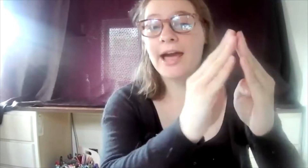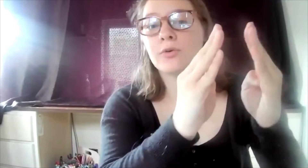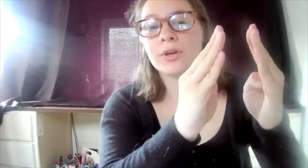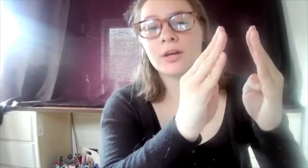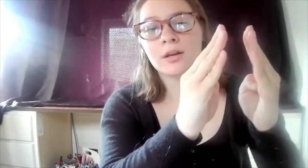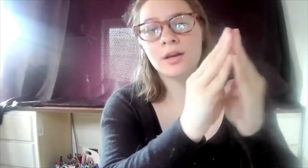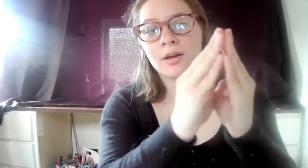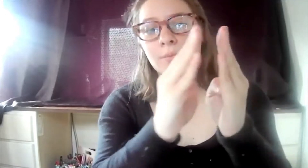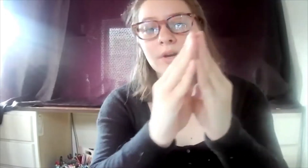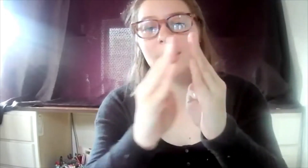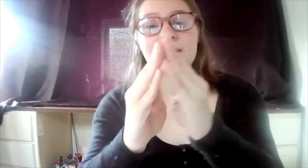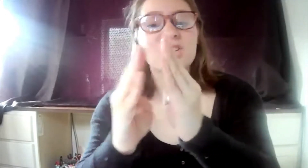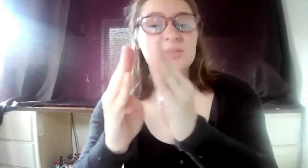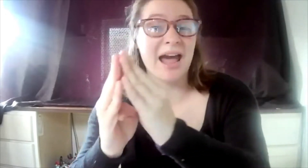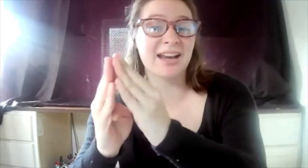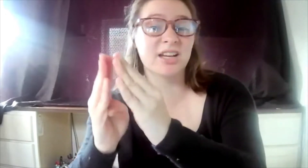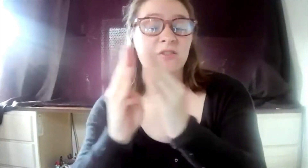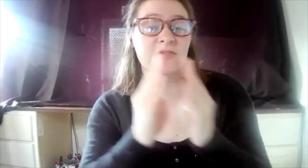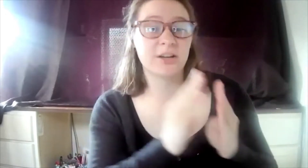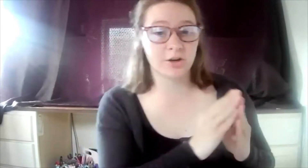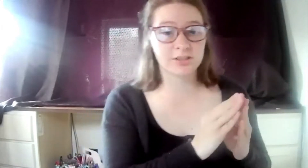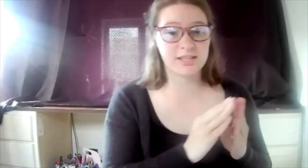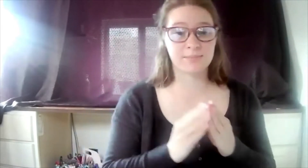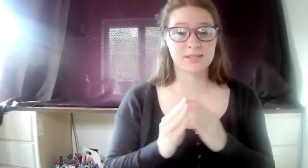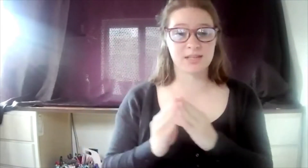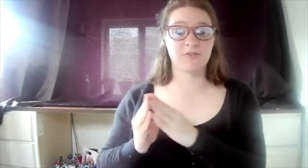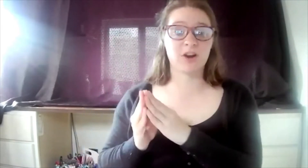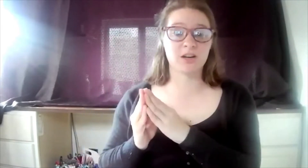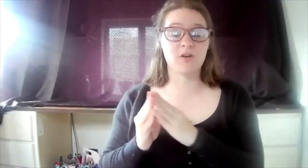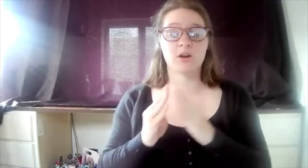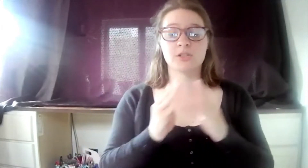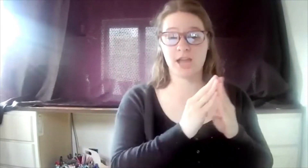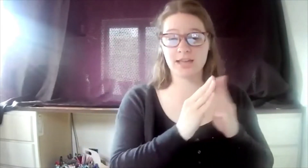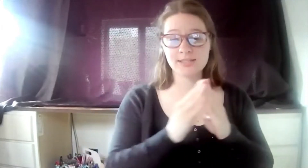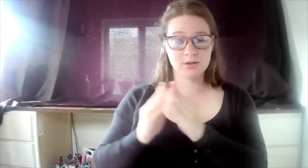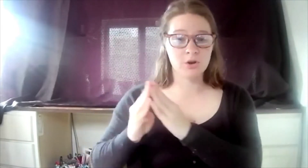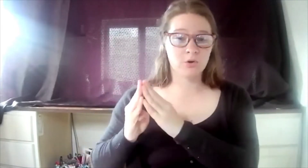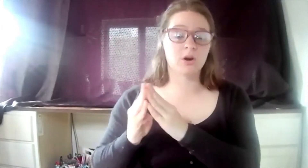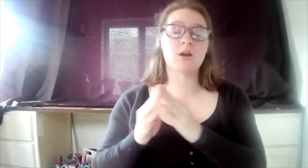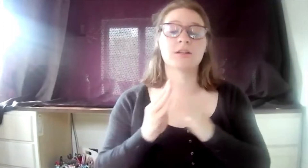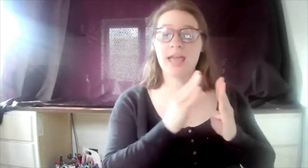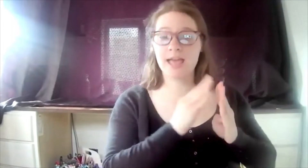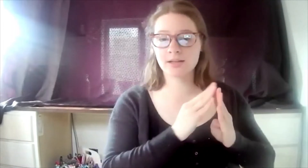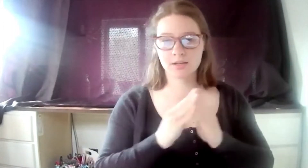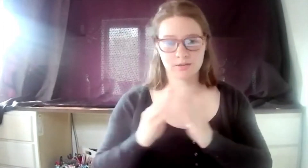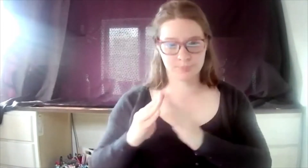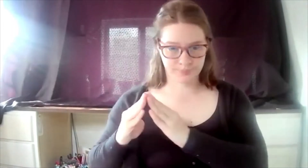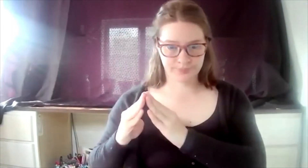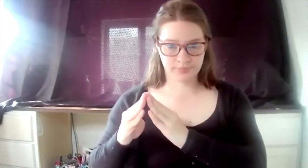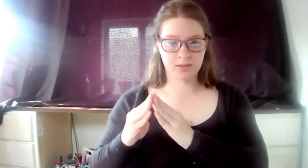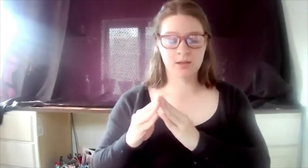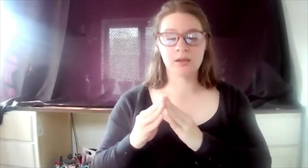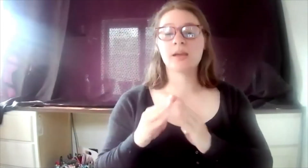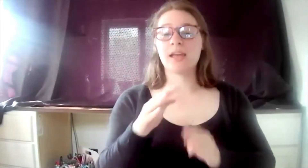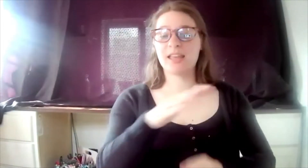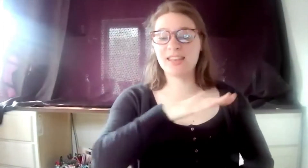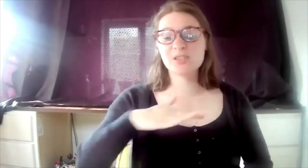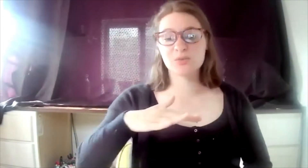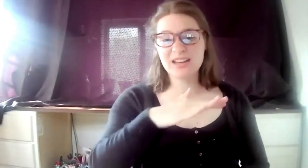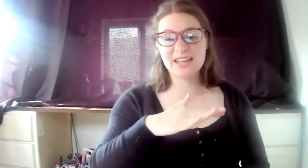town. We're kind of just patting our fingertips in front of our chest or our neck. And that's right